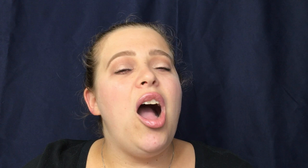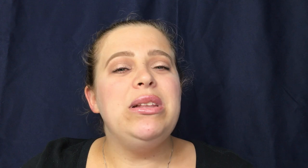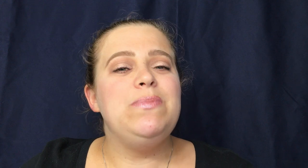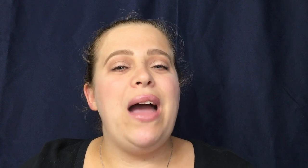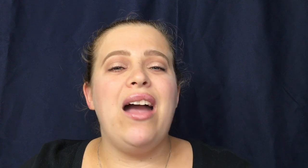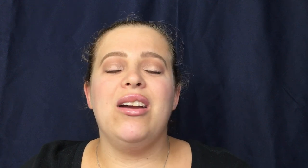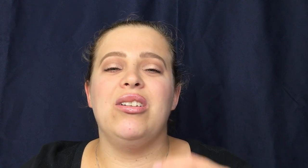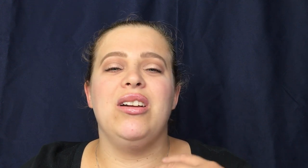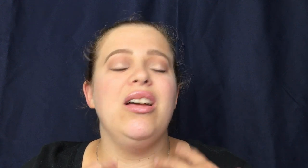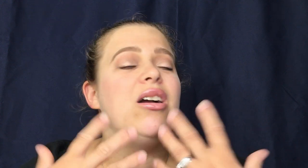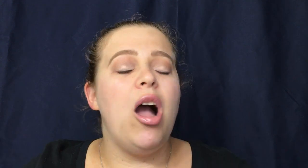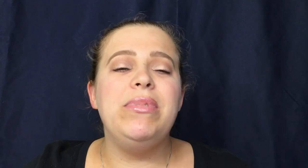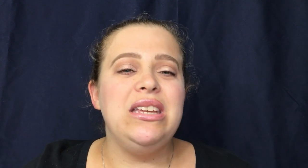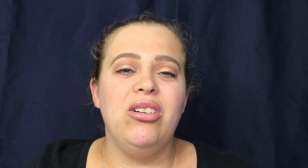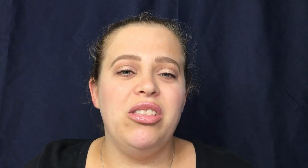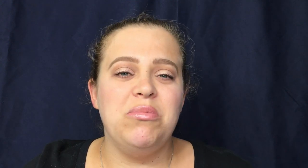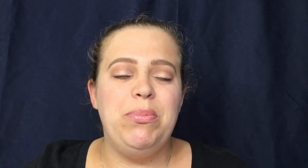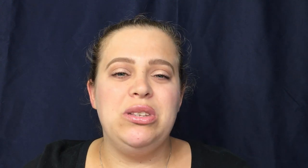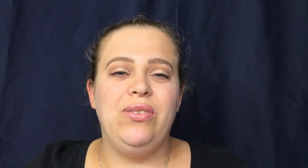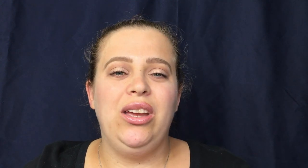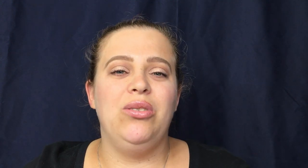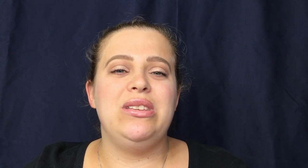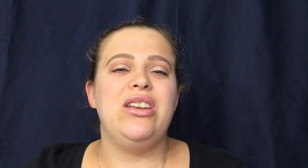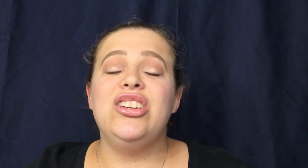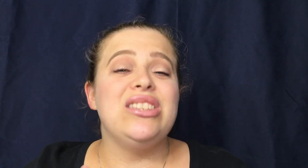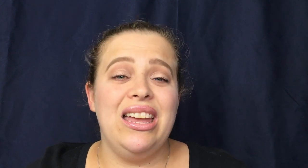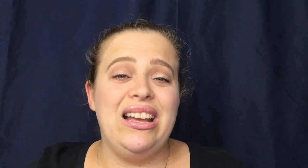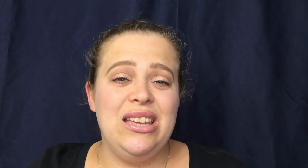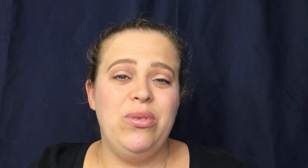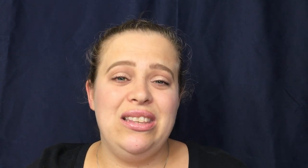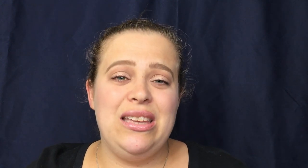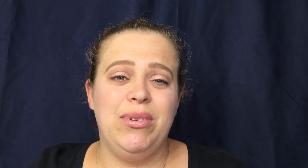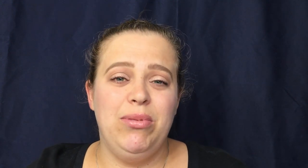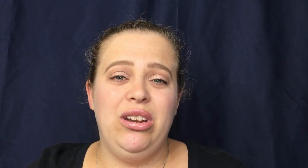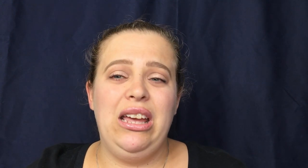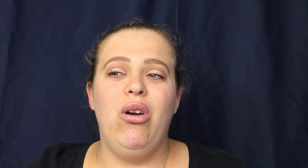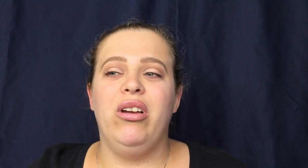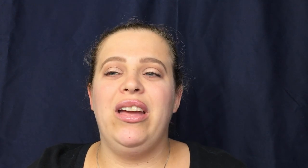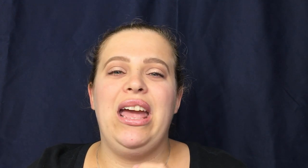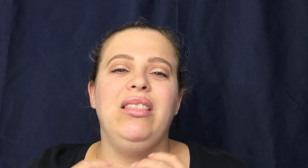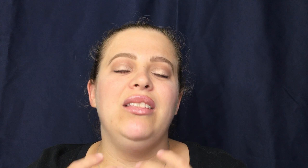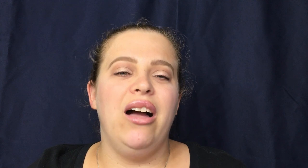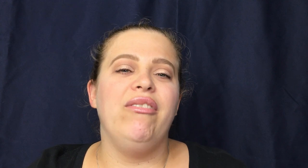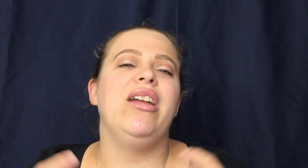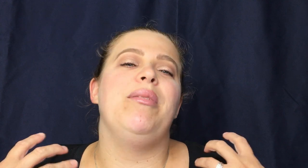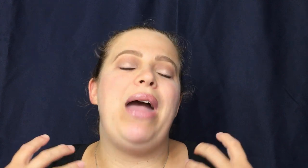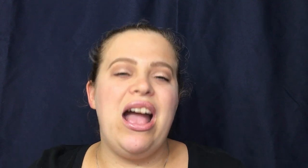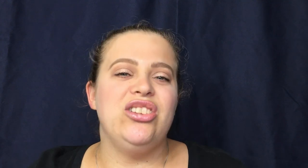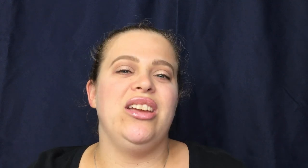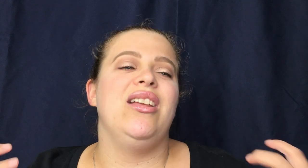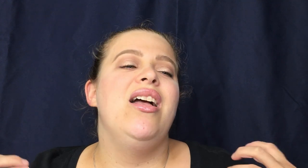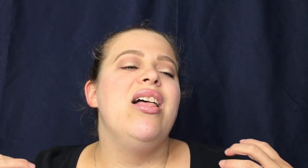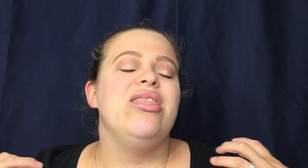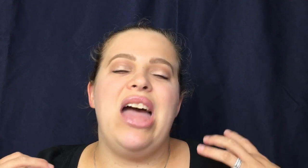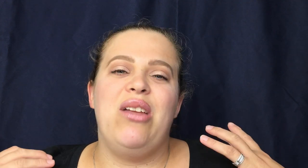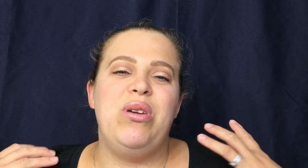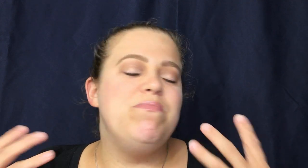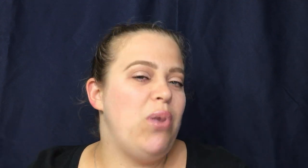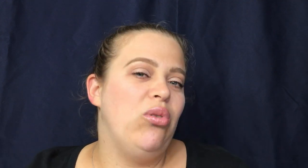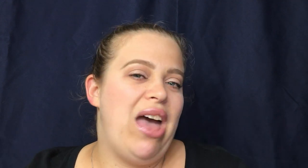comments back, commenting on other people's videos, and just connecting with the same community on a love and a passion that we both